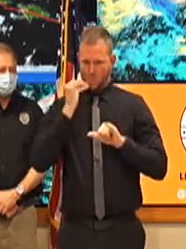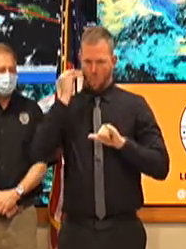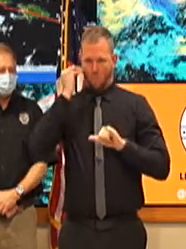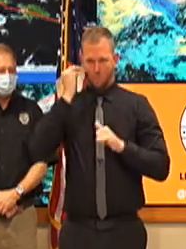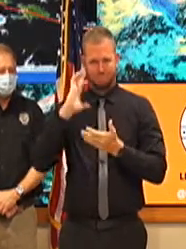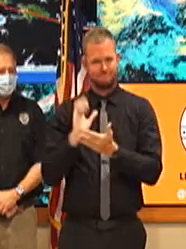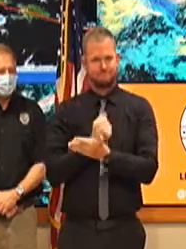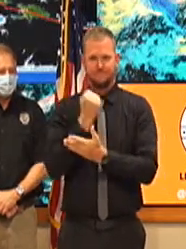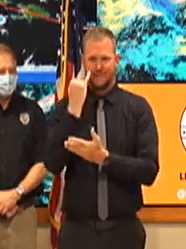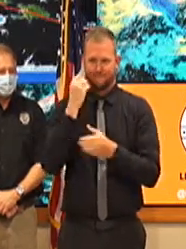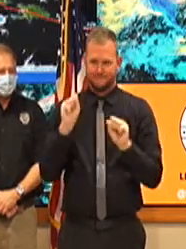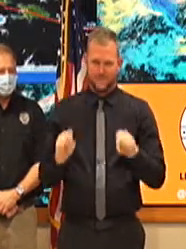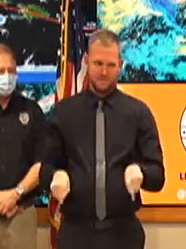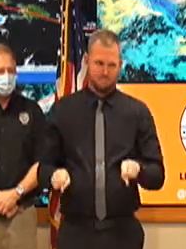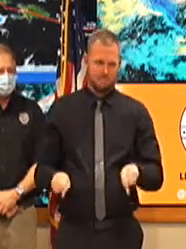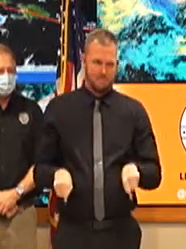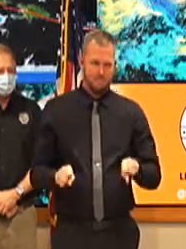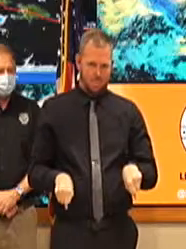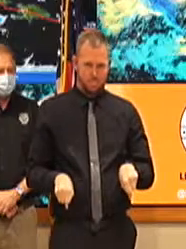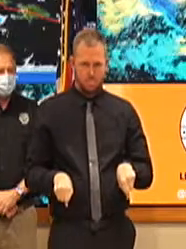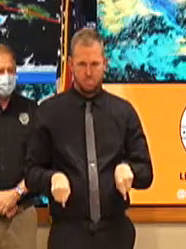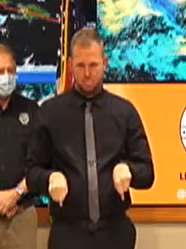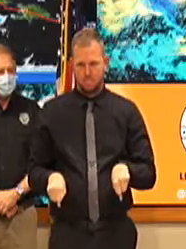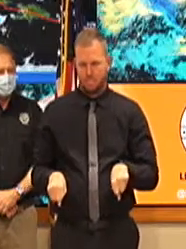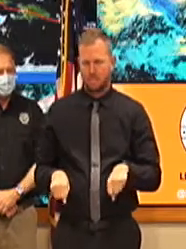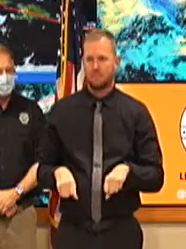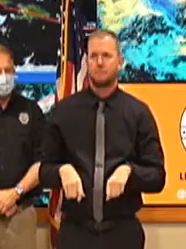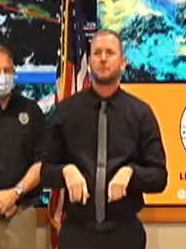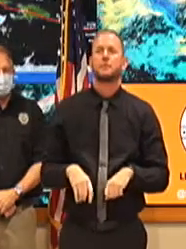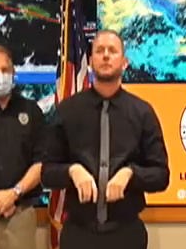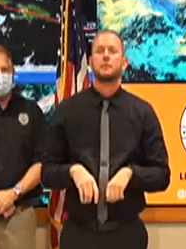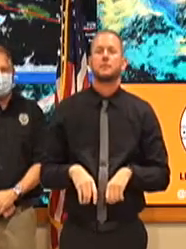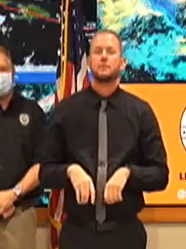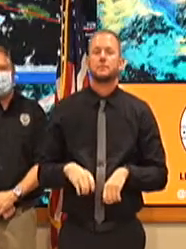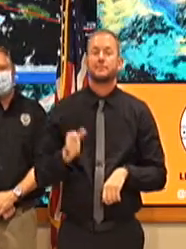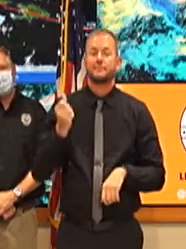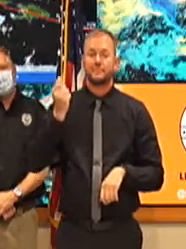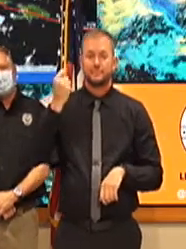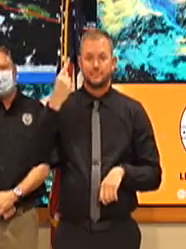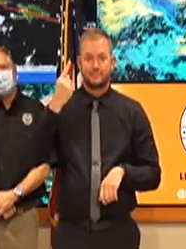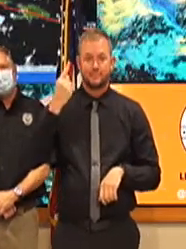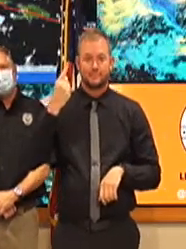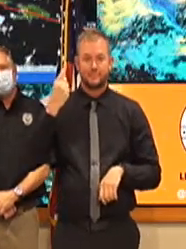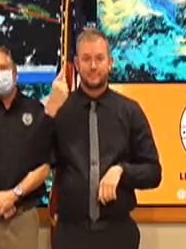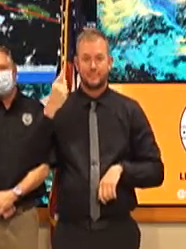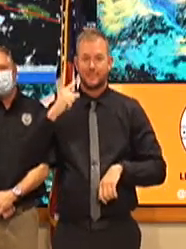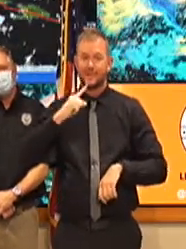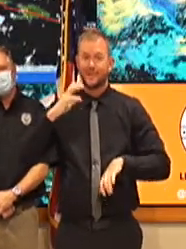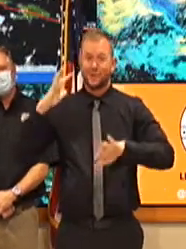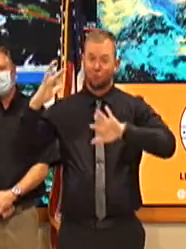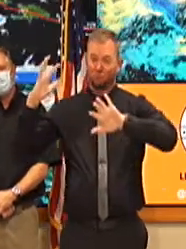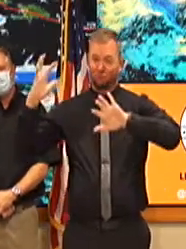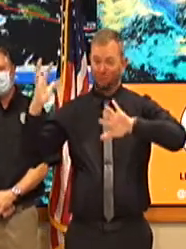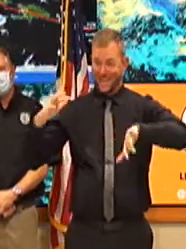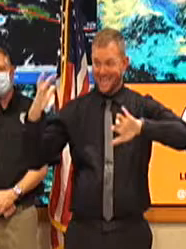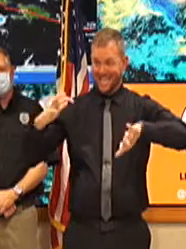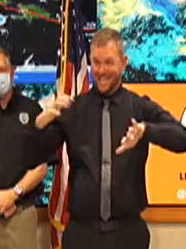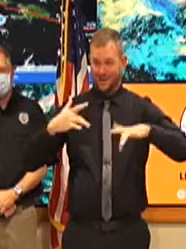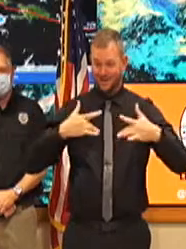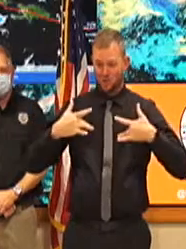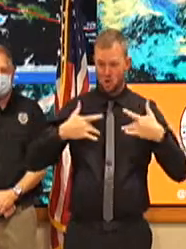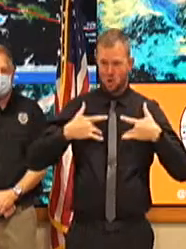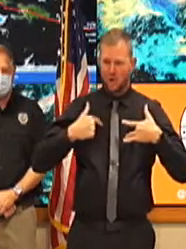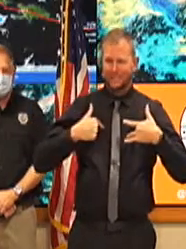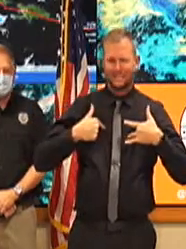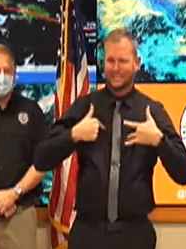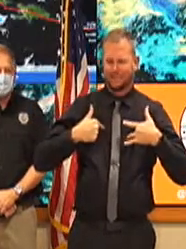this storm to be not so much a rain event as a high wind event. So we'll be feeling those wind impacts,